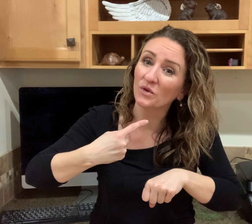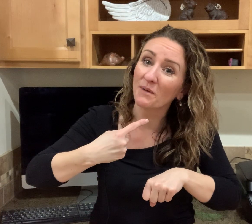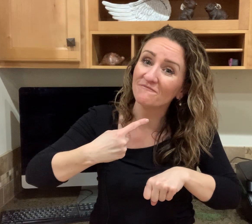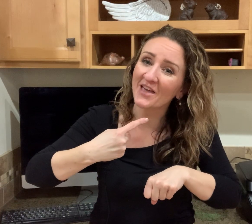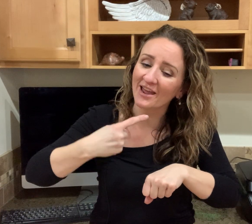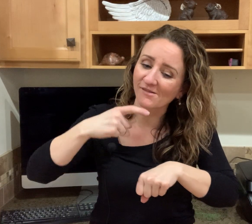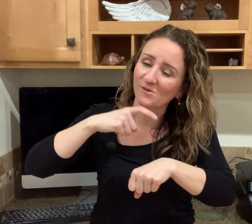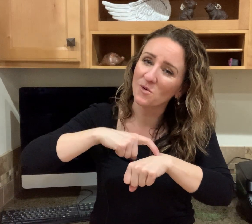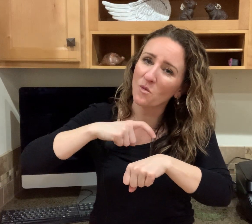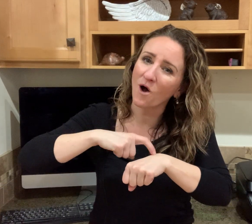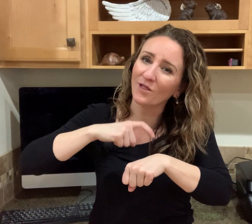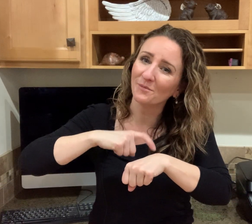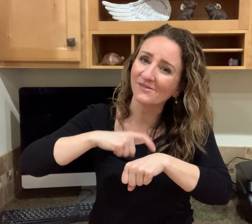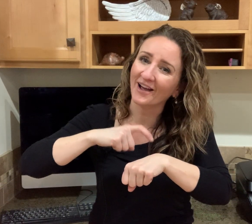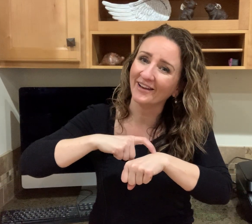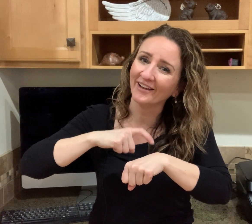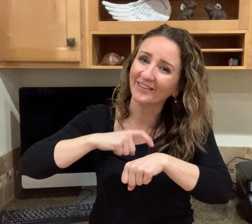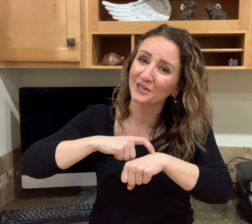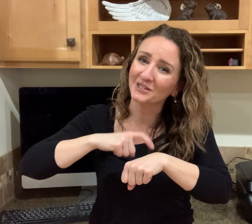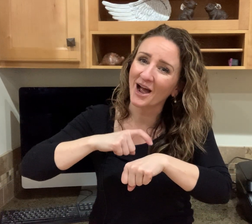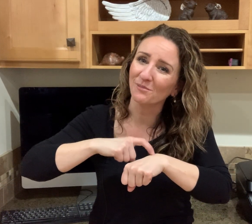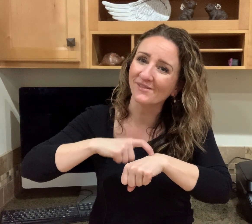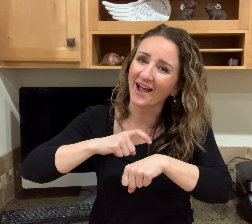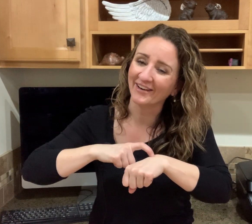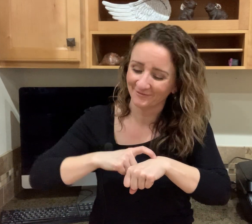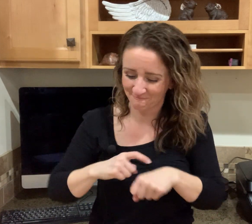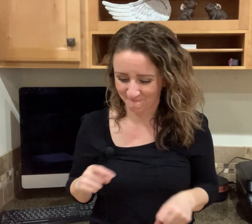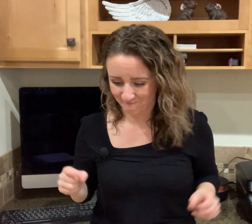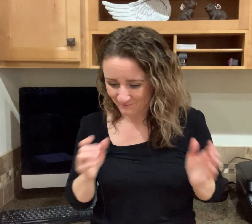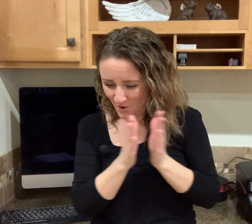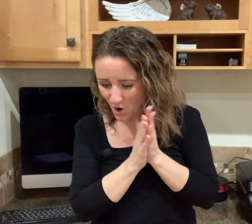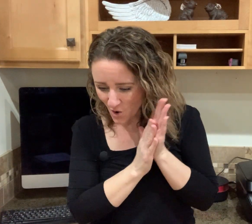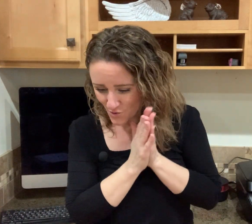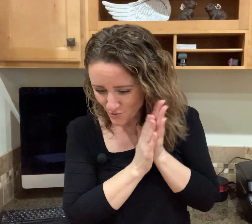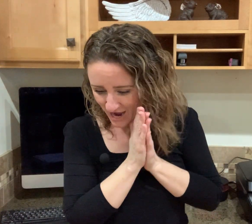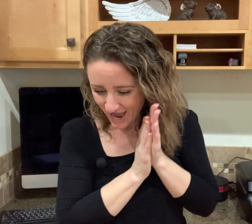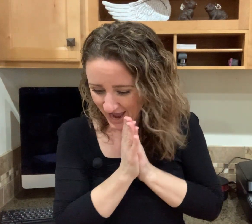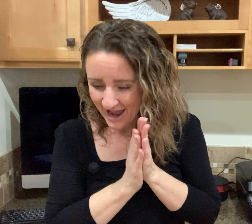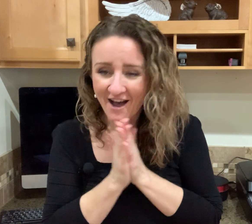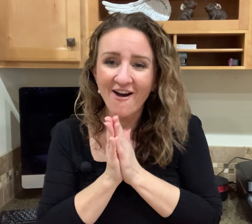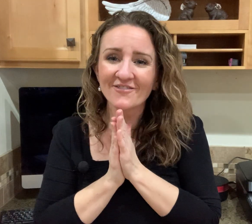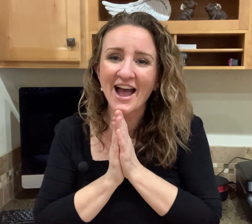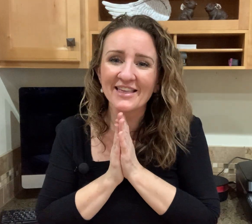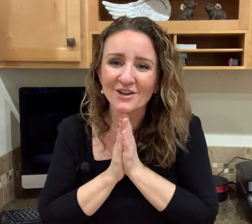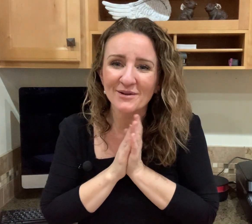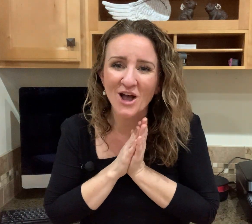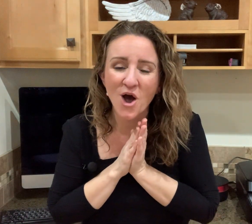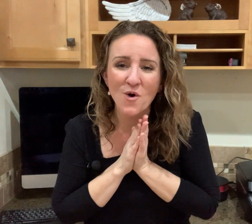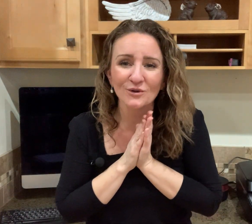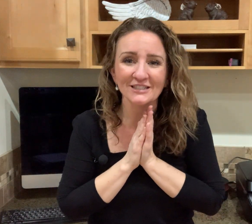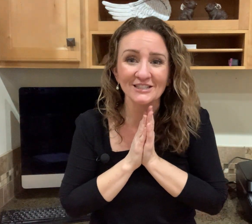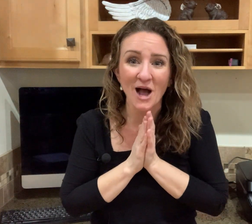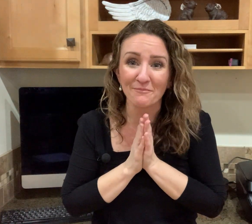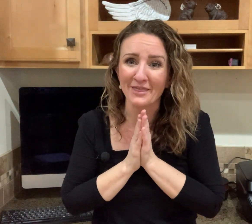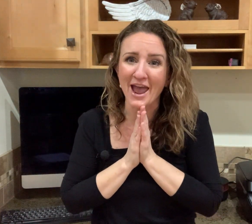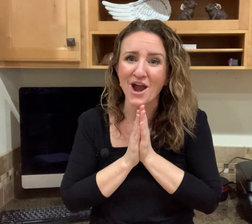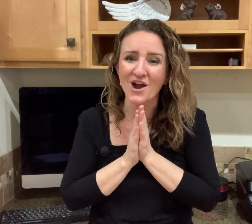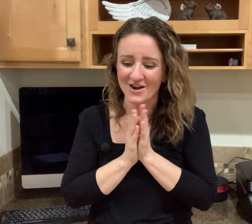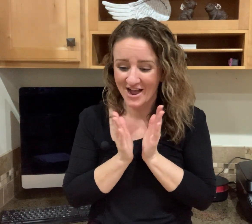with my face while I'm signing the time sign. Okay, all right, there we go. We'll stop there. I